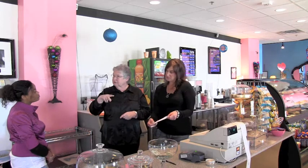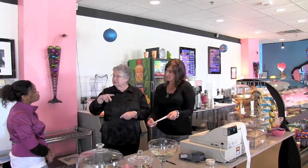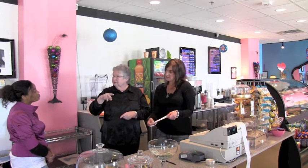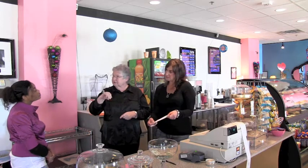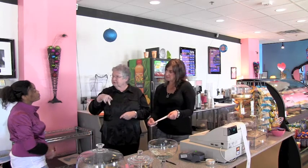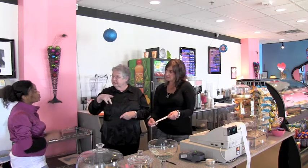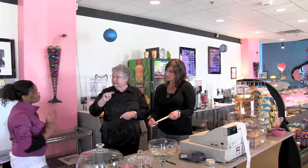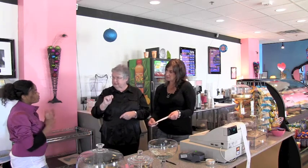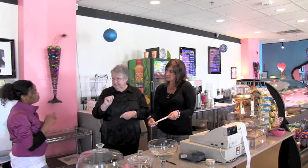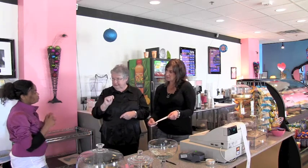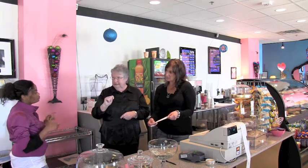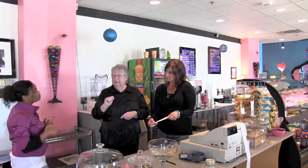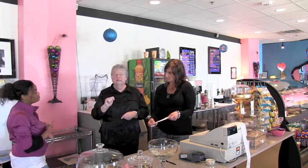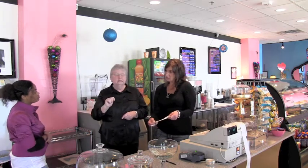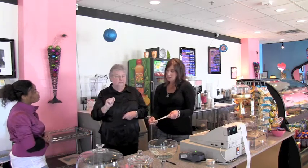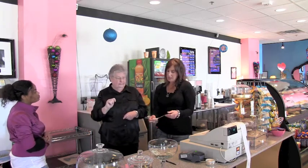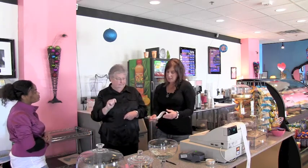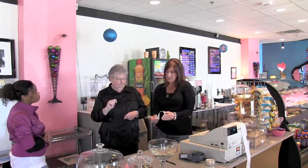receipt,